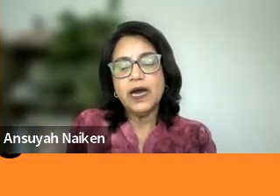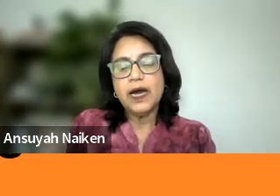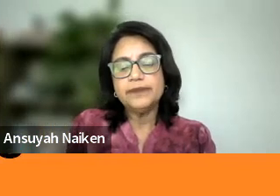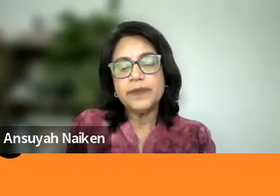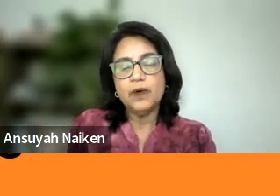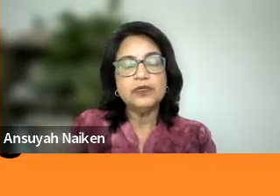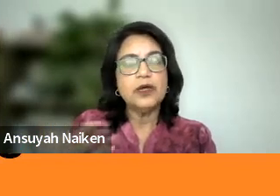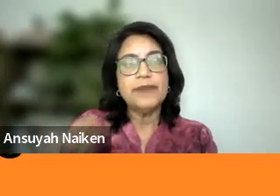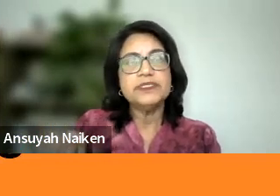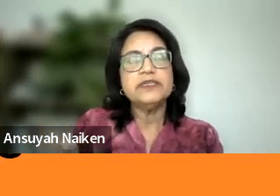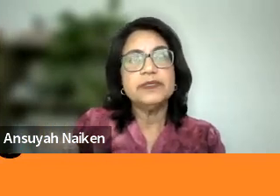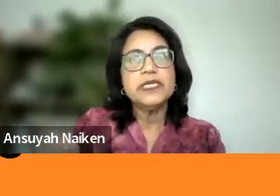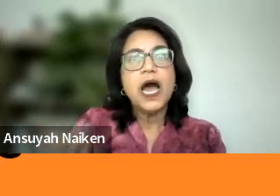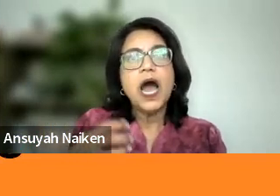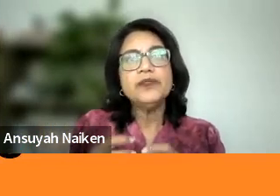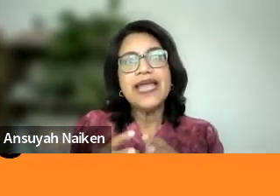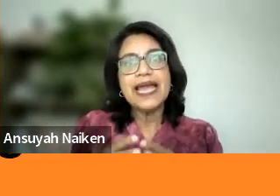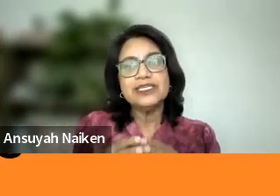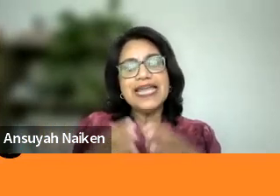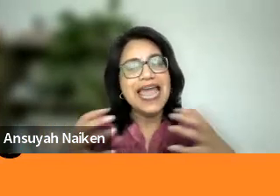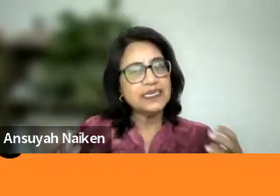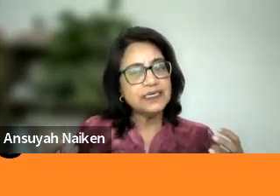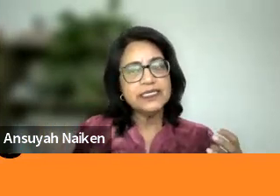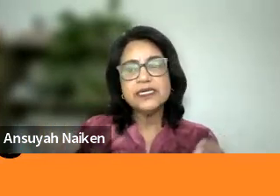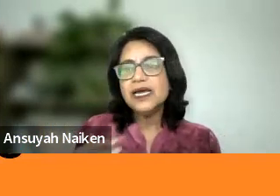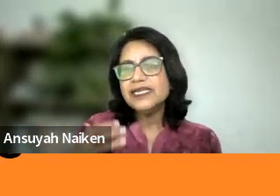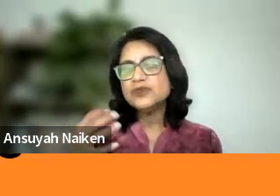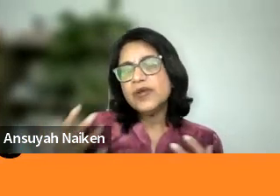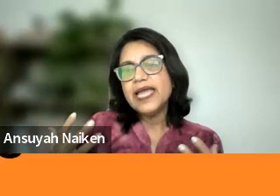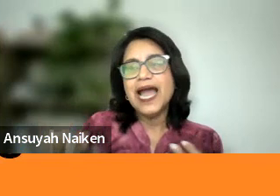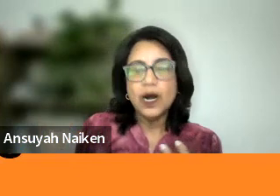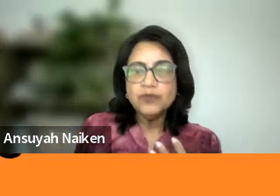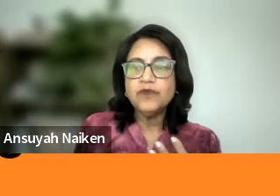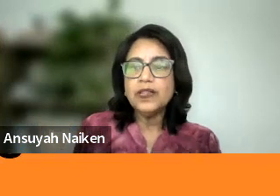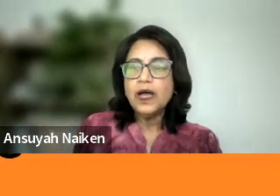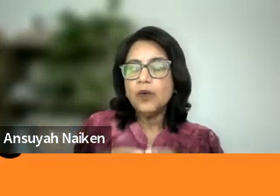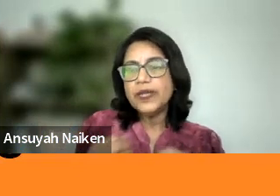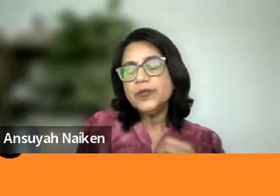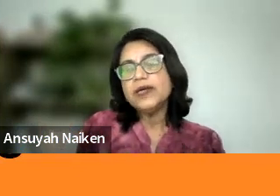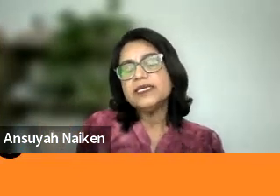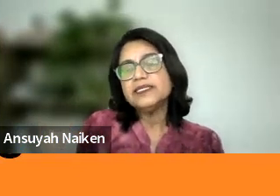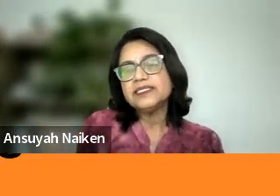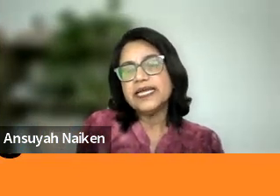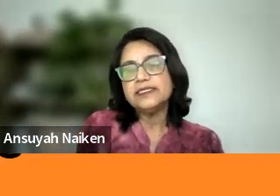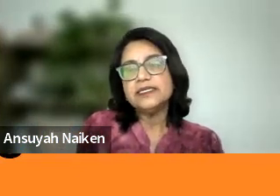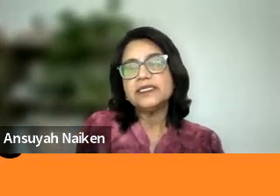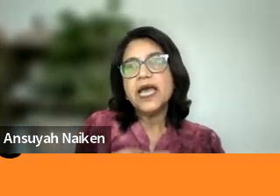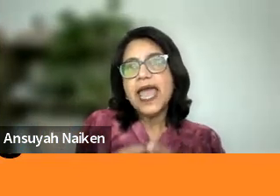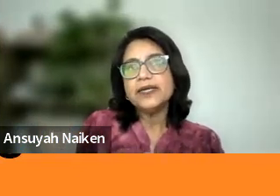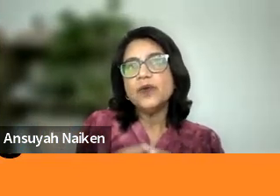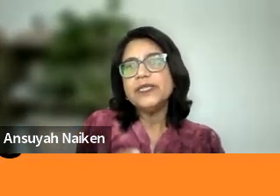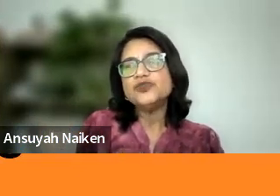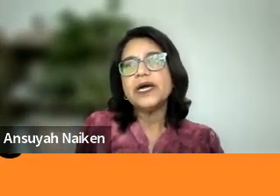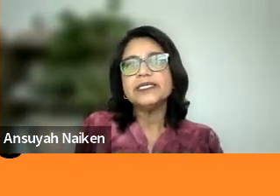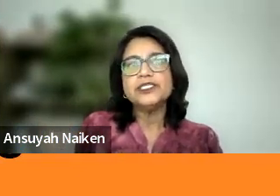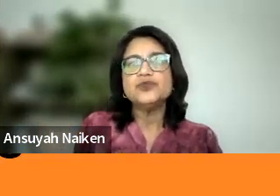perceive, or not might perceive, but how they actually handle it is really helpful when you're working in the centers